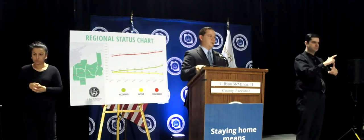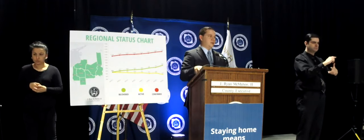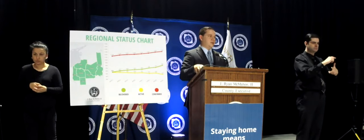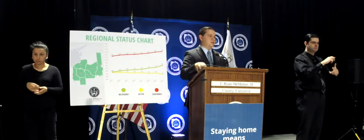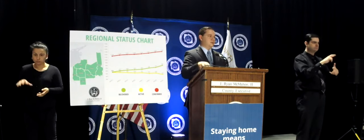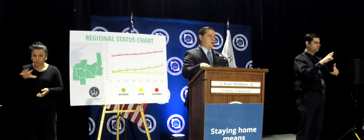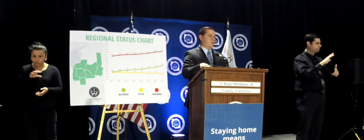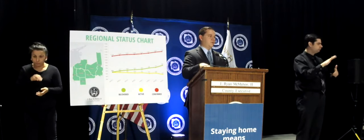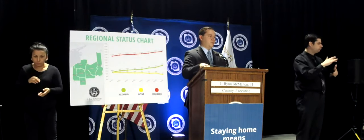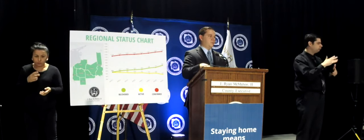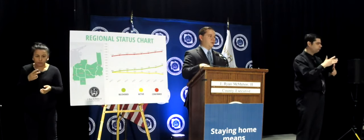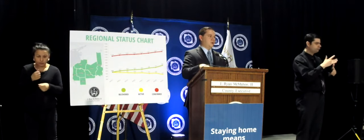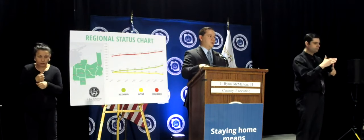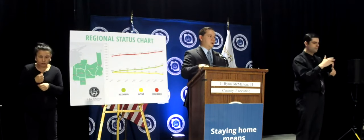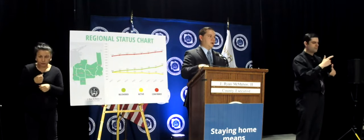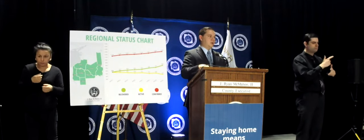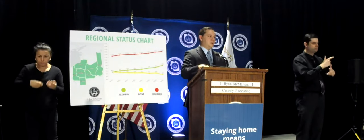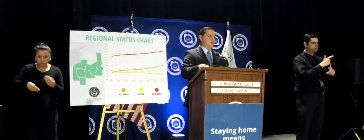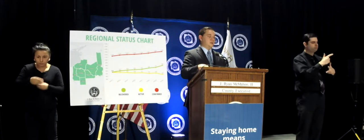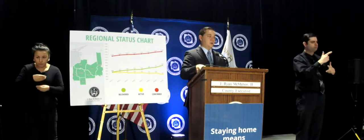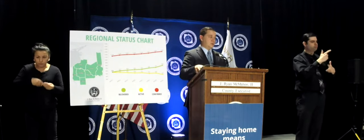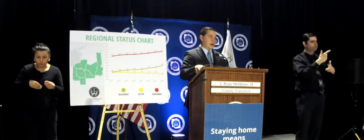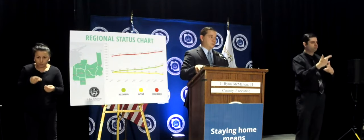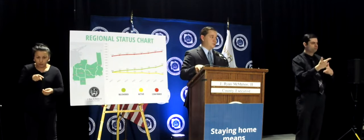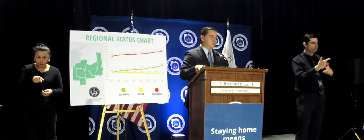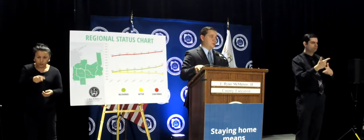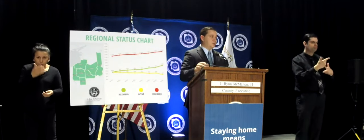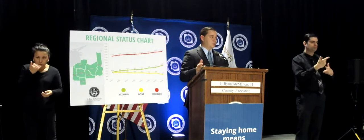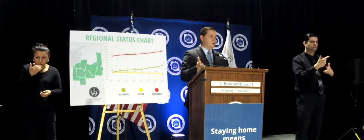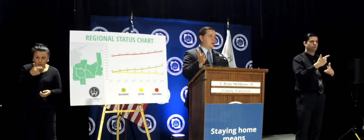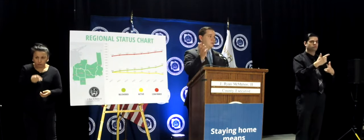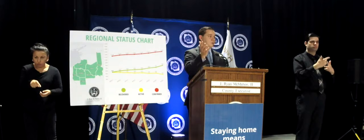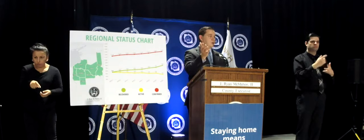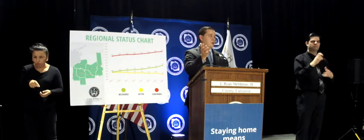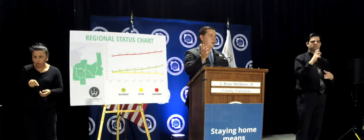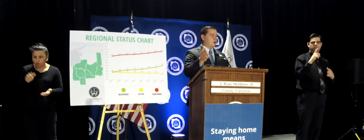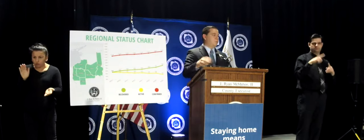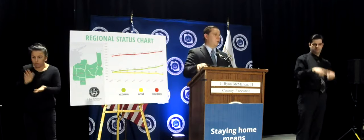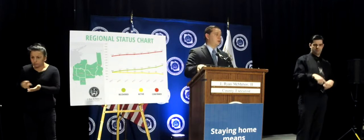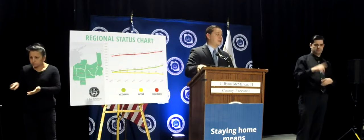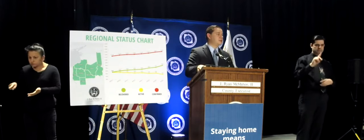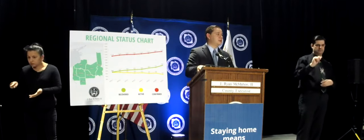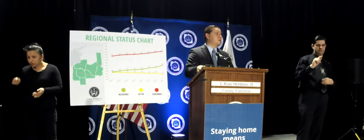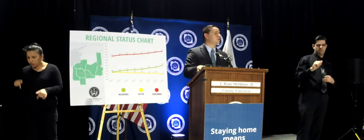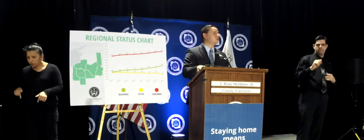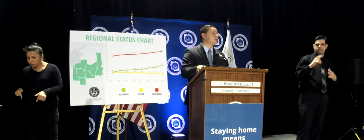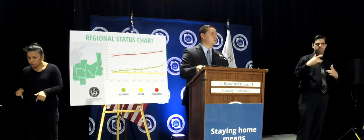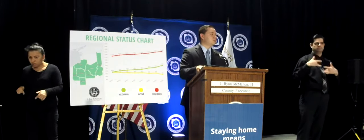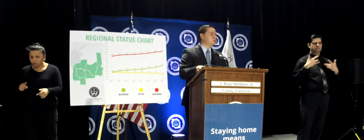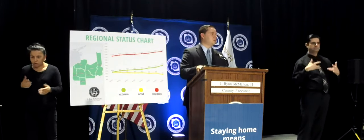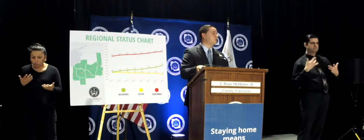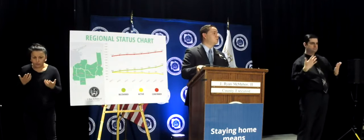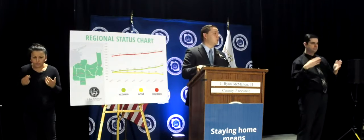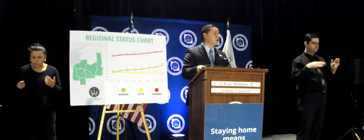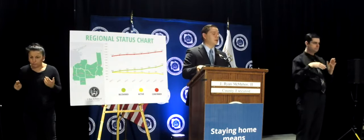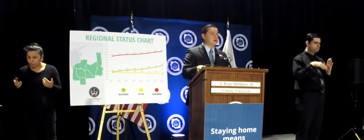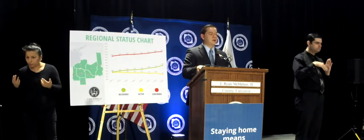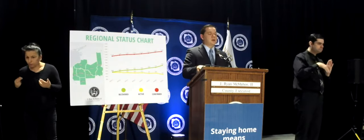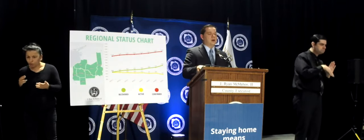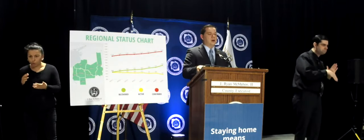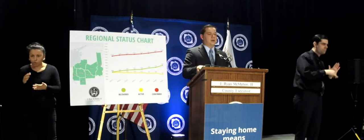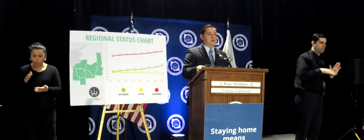cases. Where are the cases coming from? Are cases going down still? And we just gave more density to the